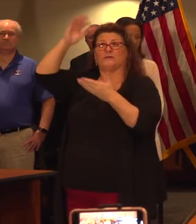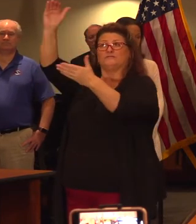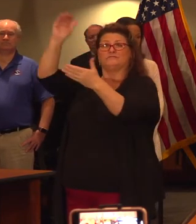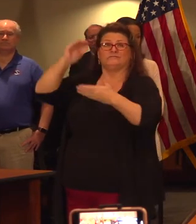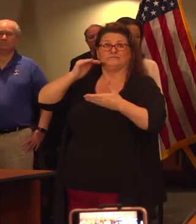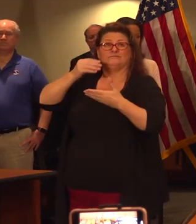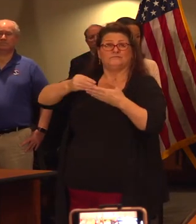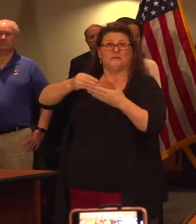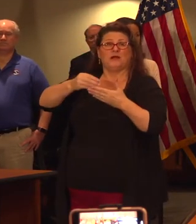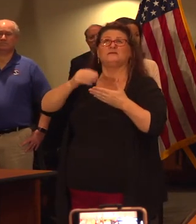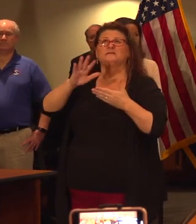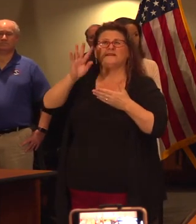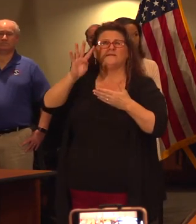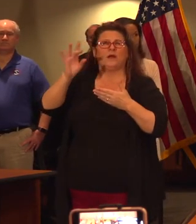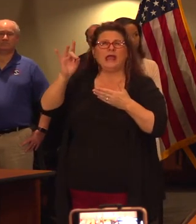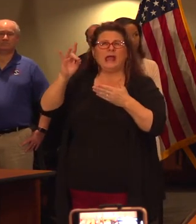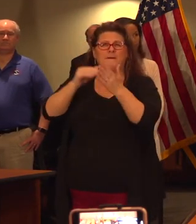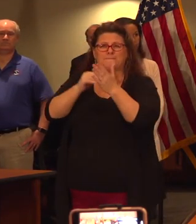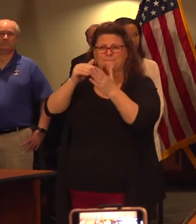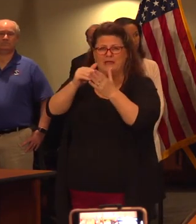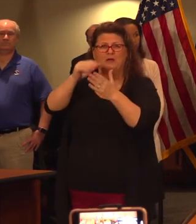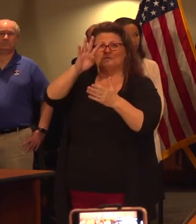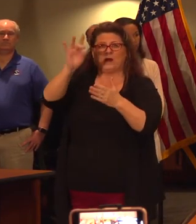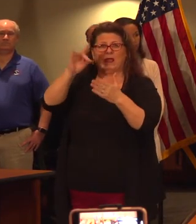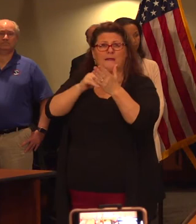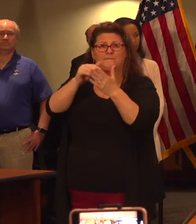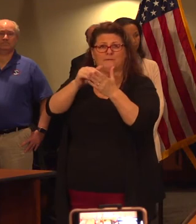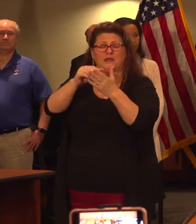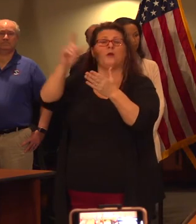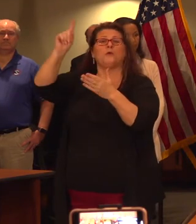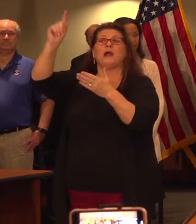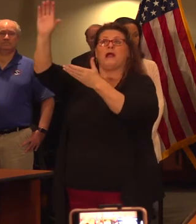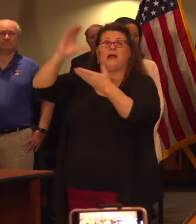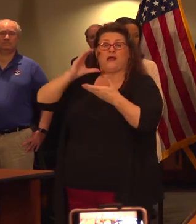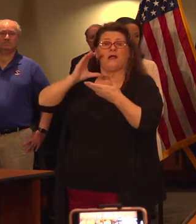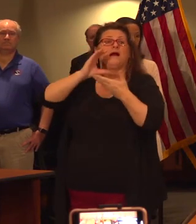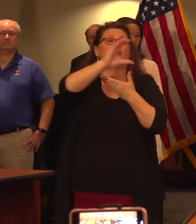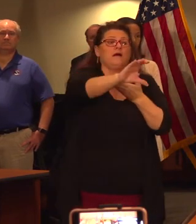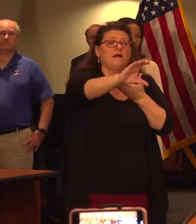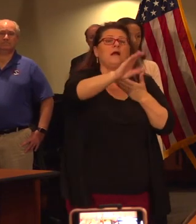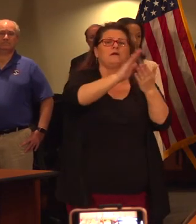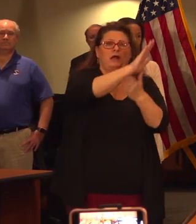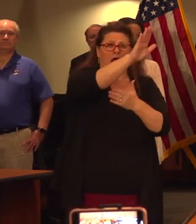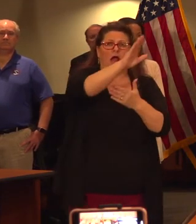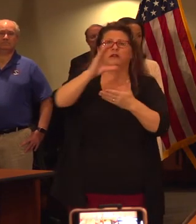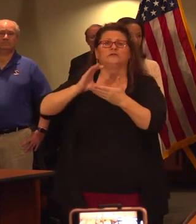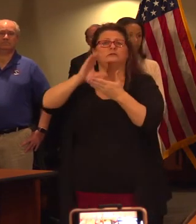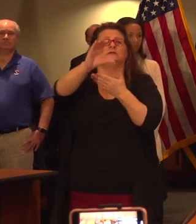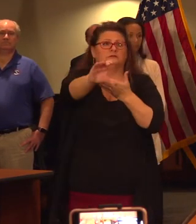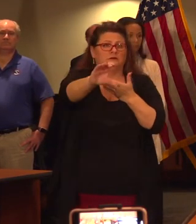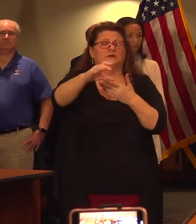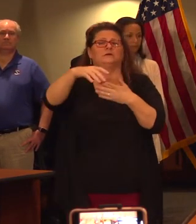authorities. It's about $48 million. It'll be going to K-12 and higher ed, and then an additional